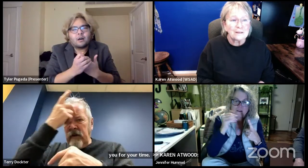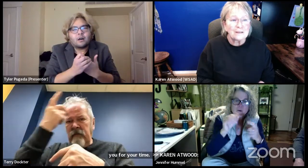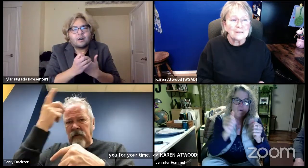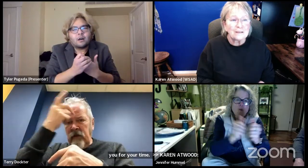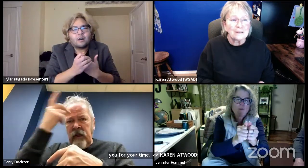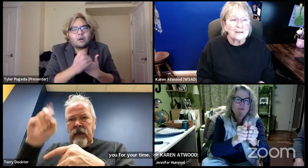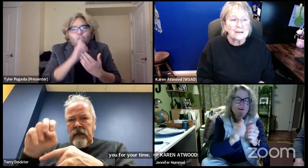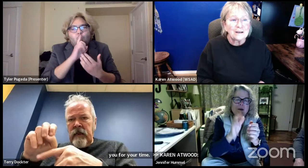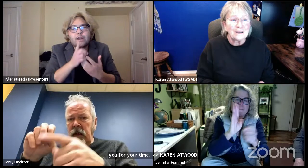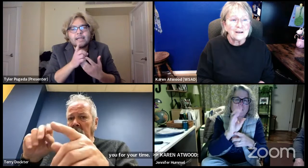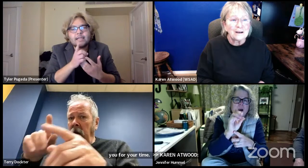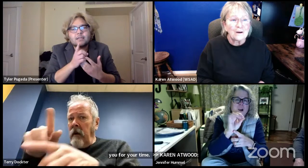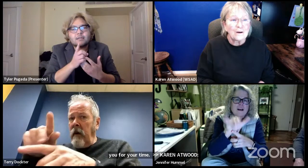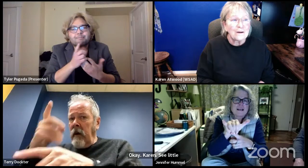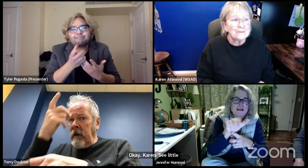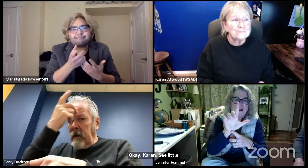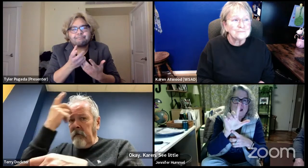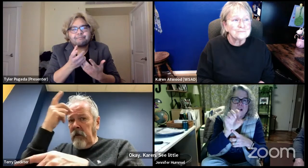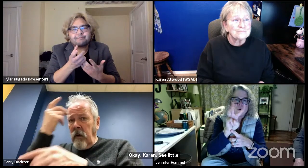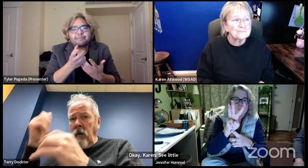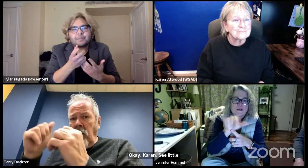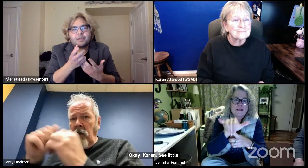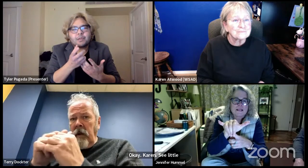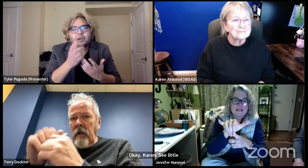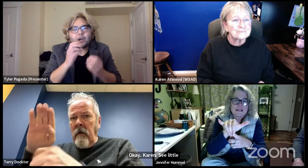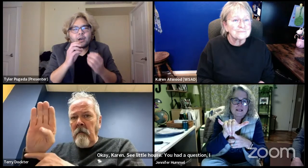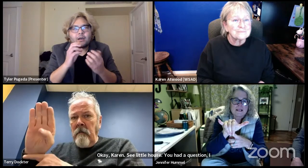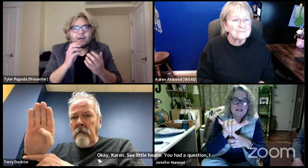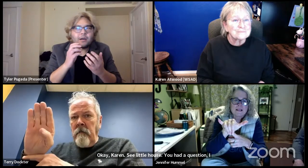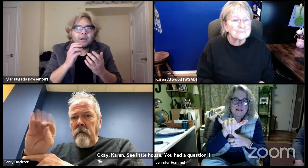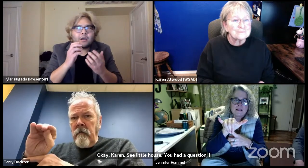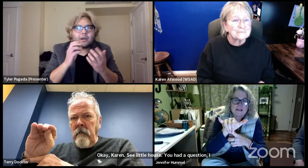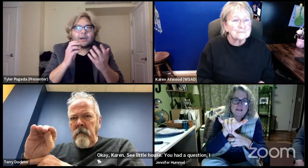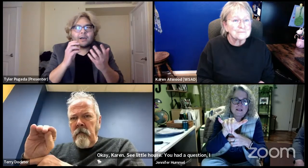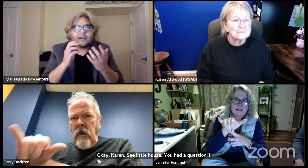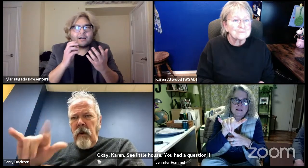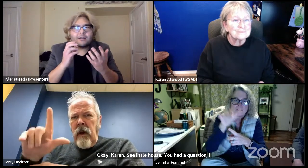okay. I thought that's what you said.